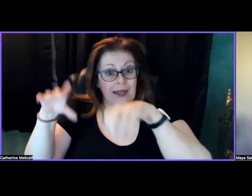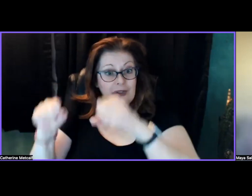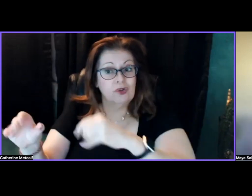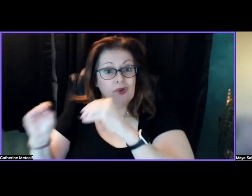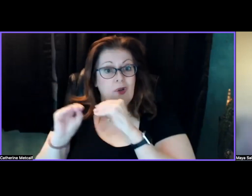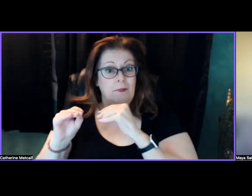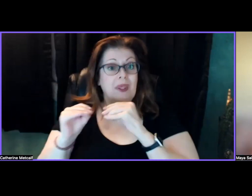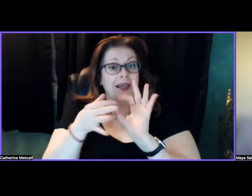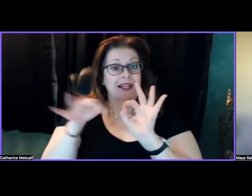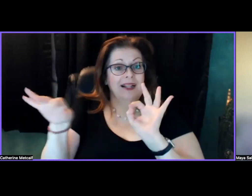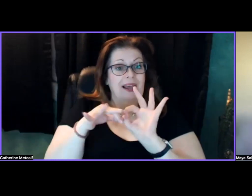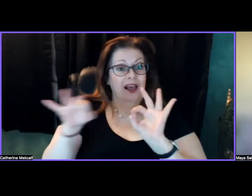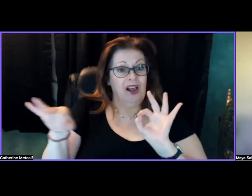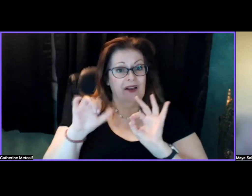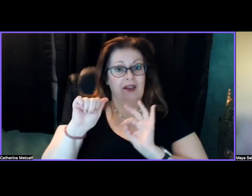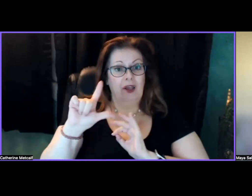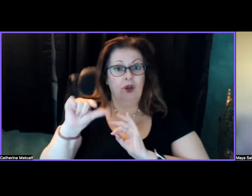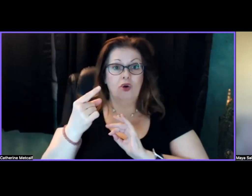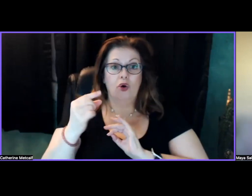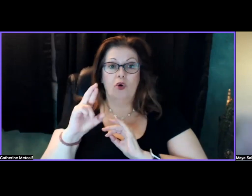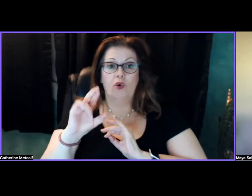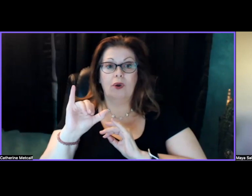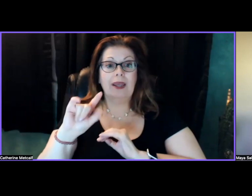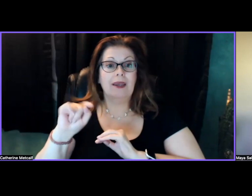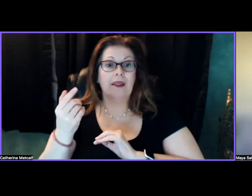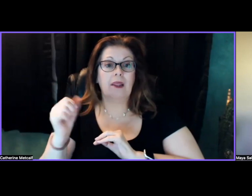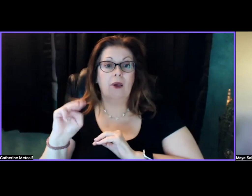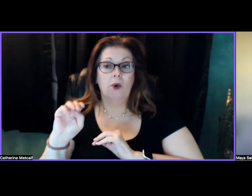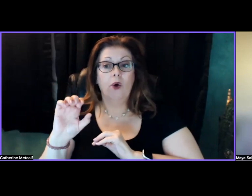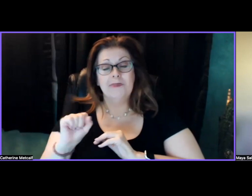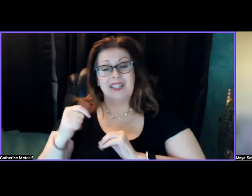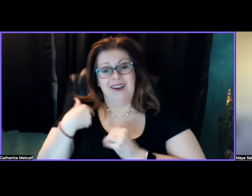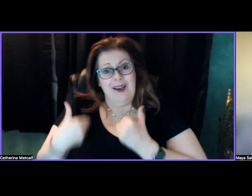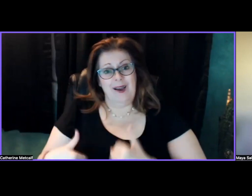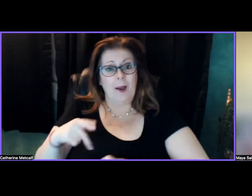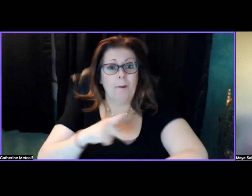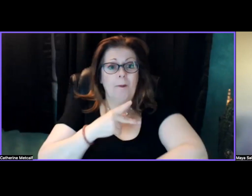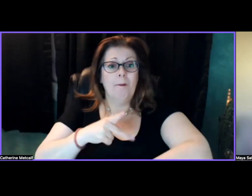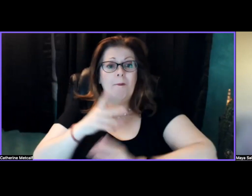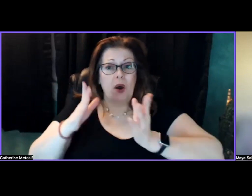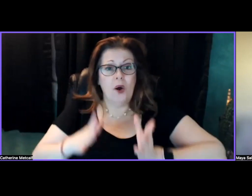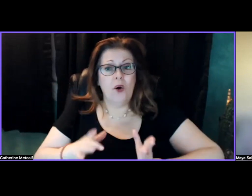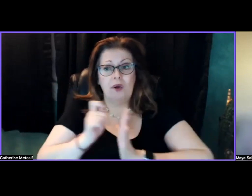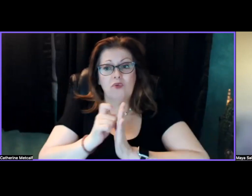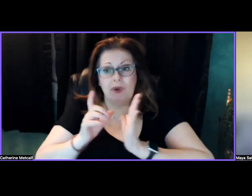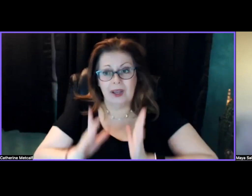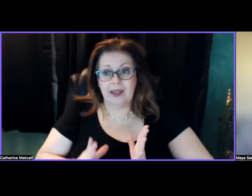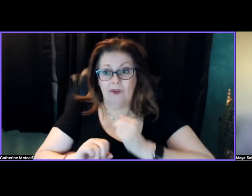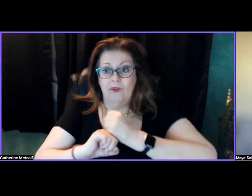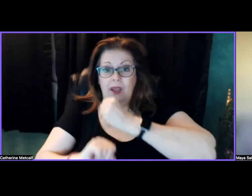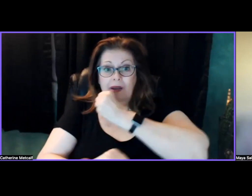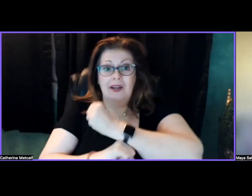algorithmic principle of recursion and repetition, which to me as a poet with whose origins and foundation come from spoken